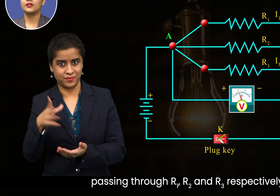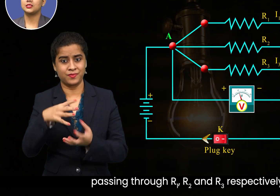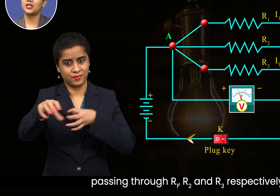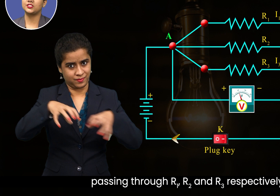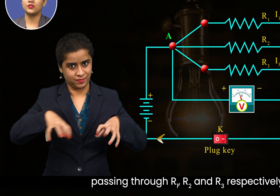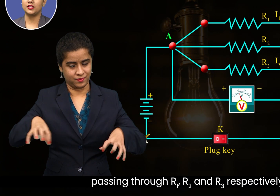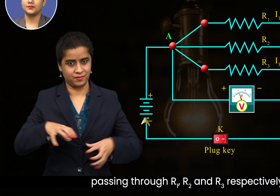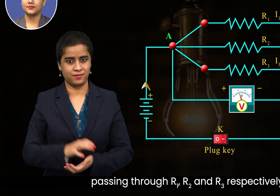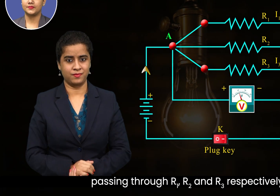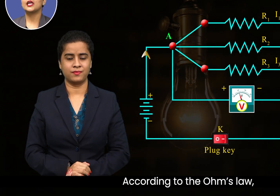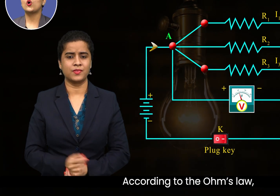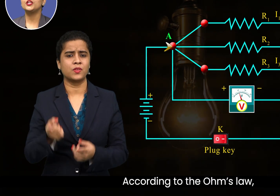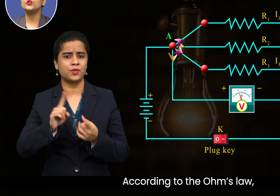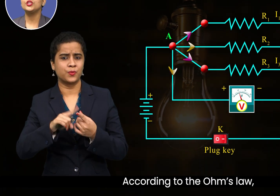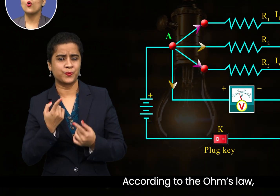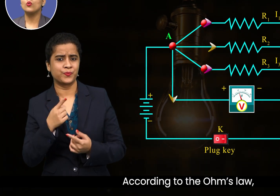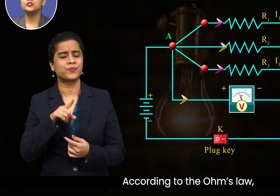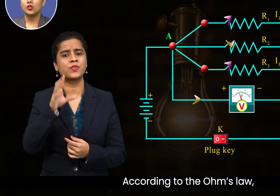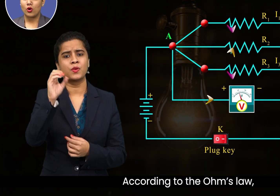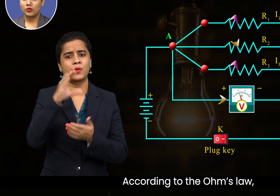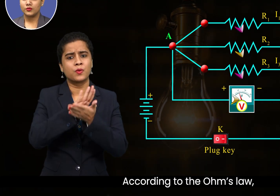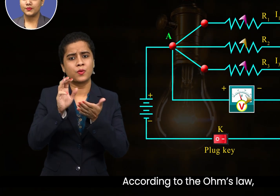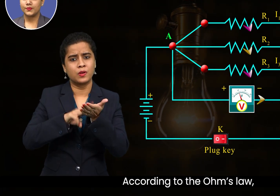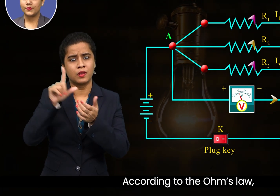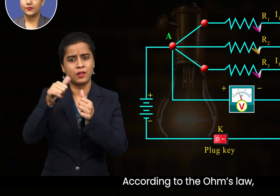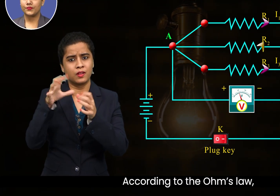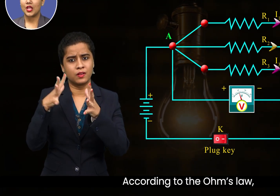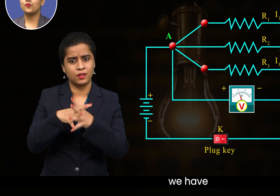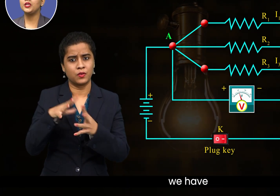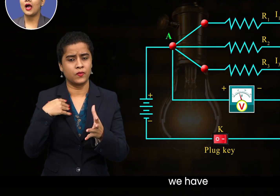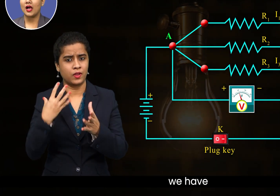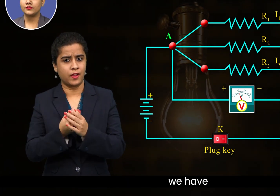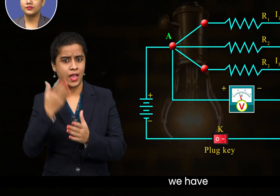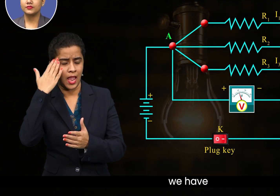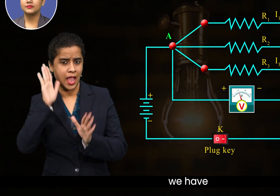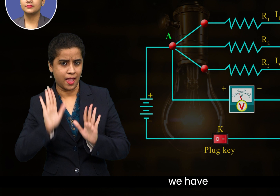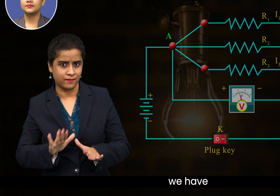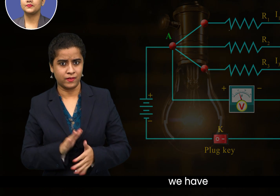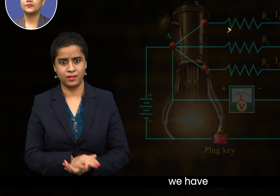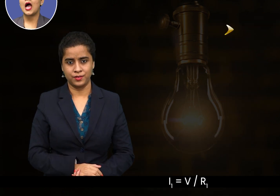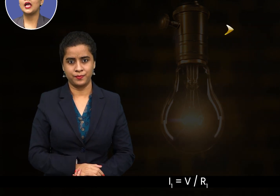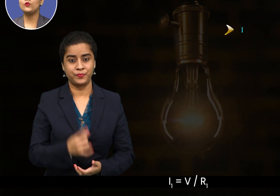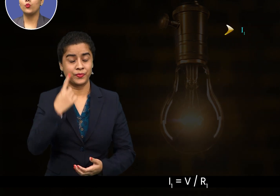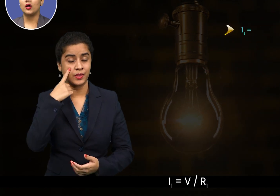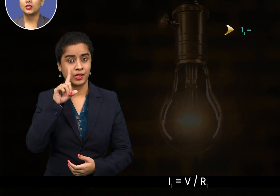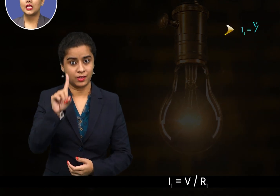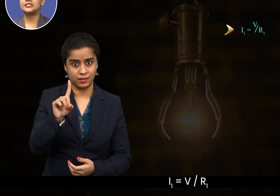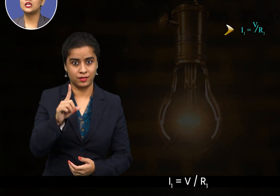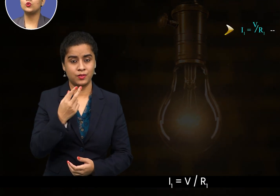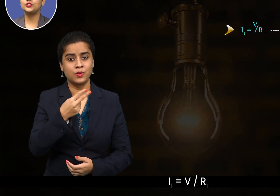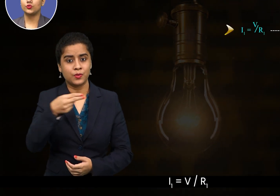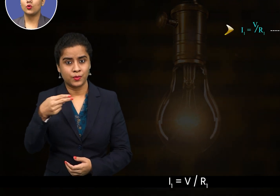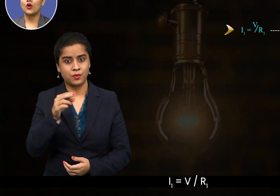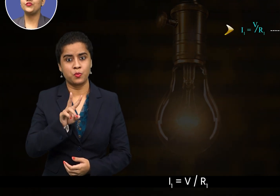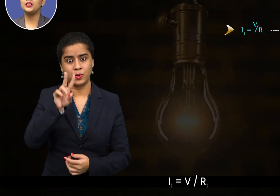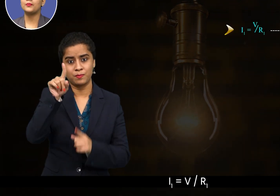R3 respectively. According to the Ohm's law, we have I1 is